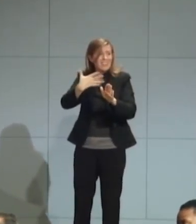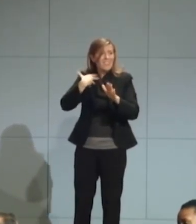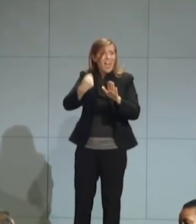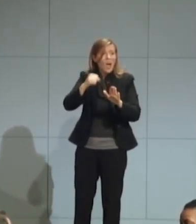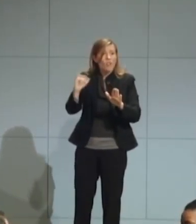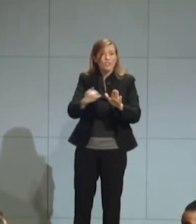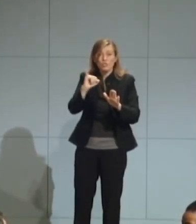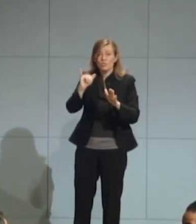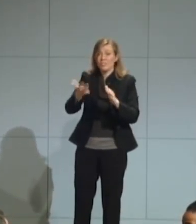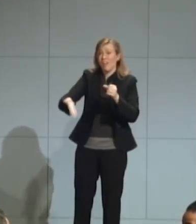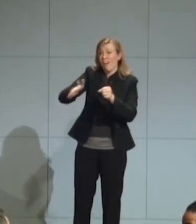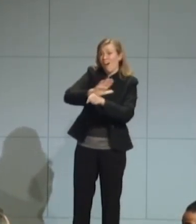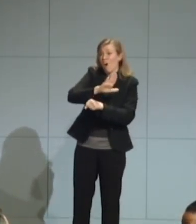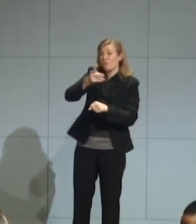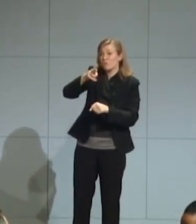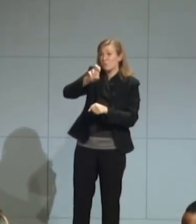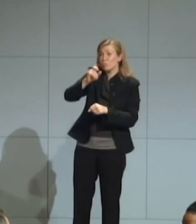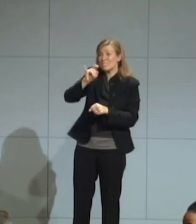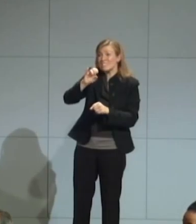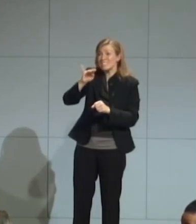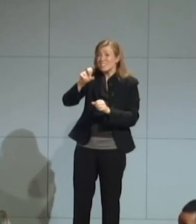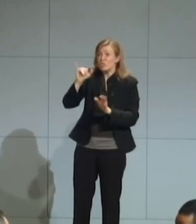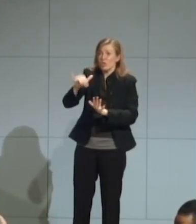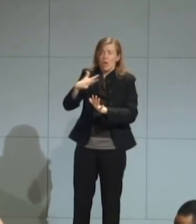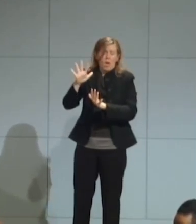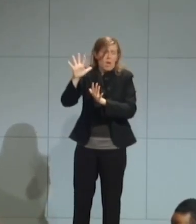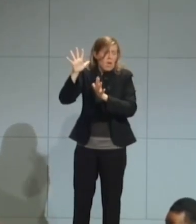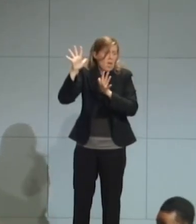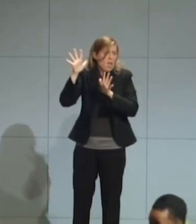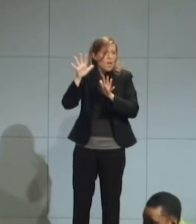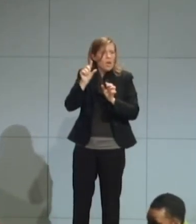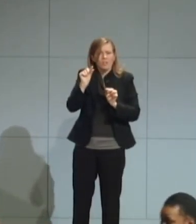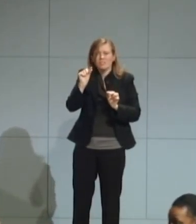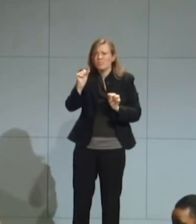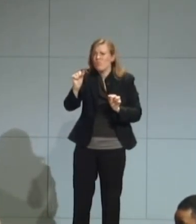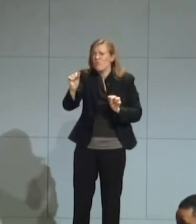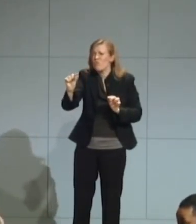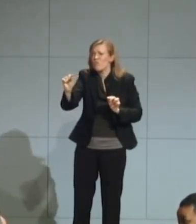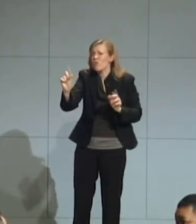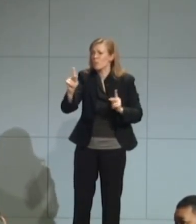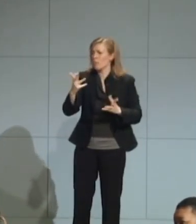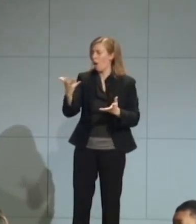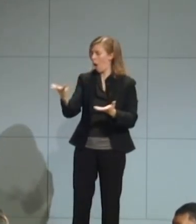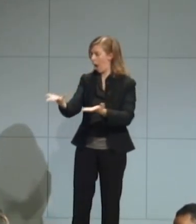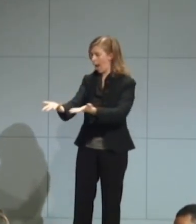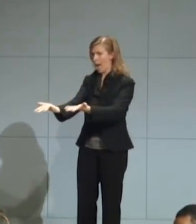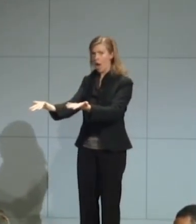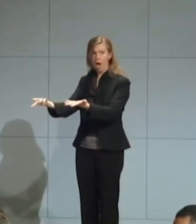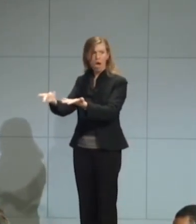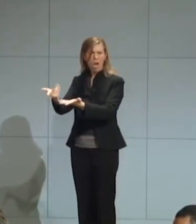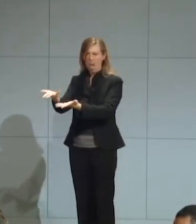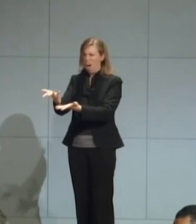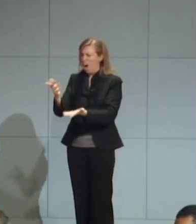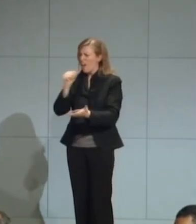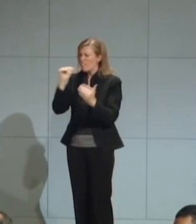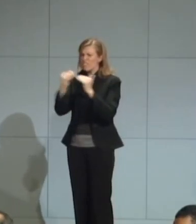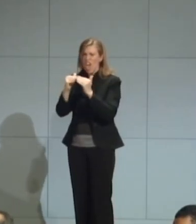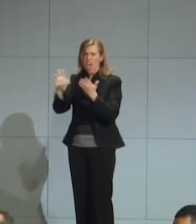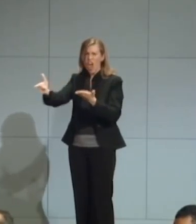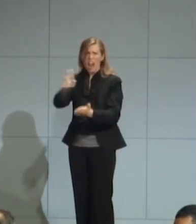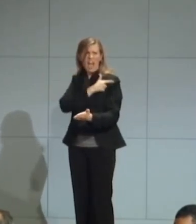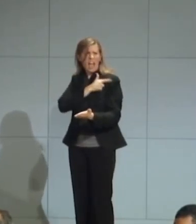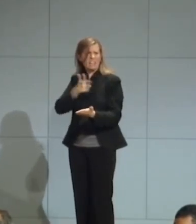something at least close to it, the highest court said no, that we couldn't do that. And here we are, 150 years